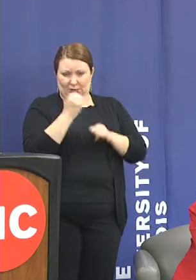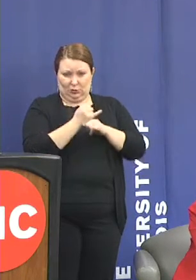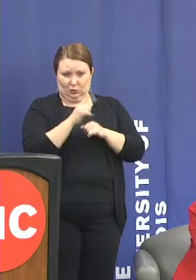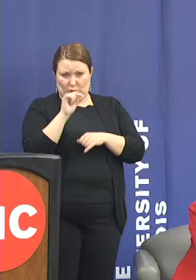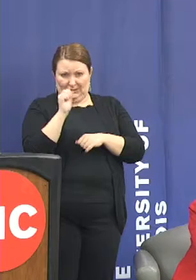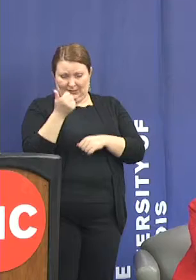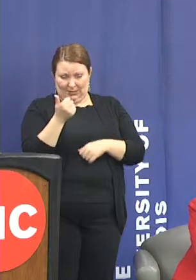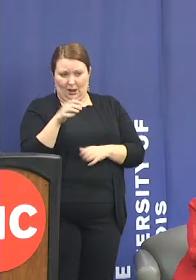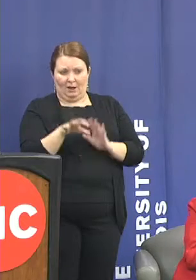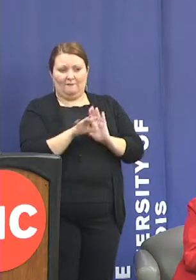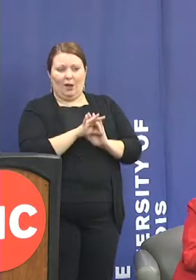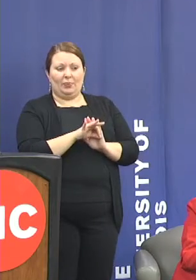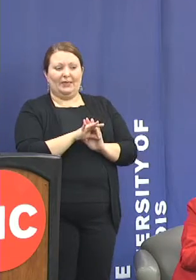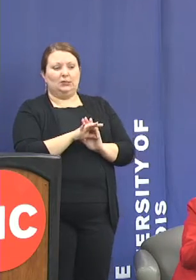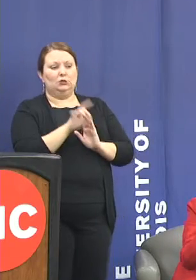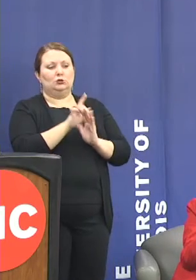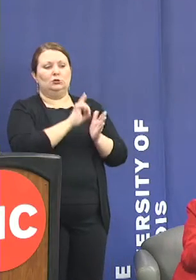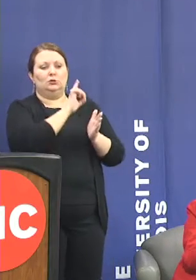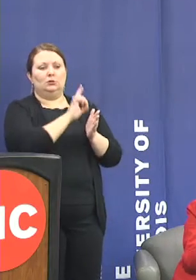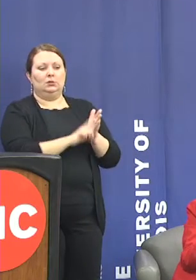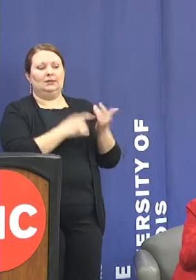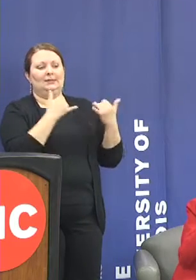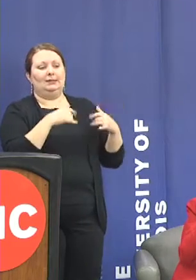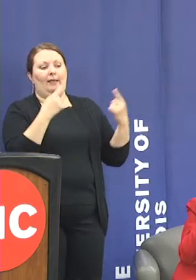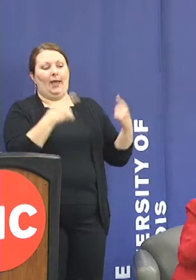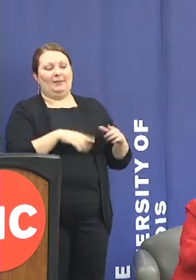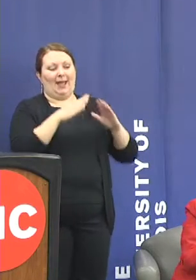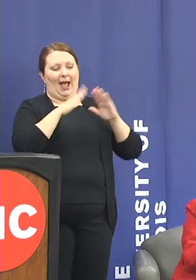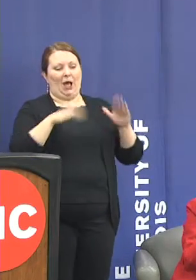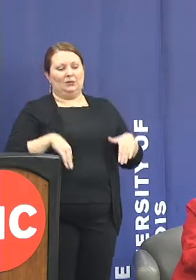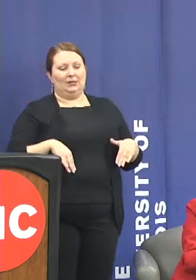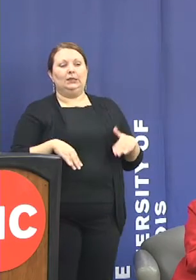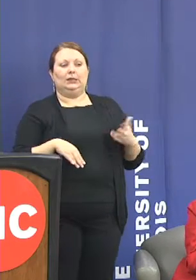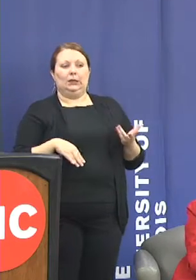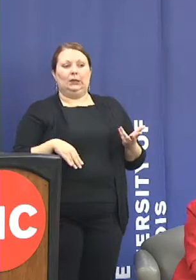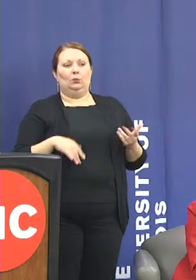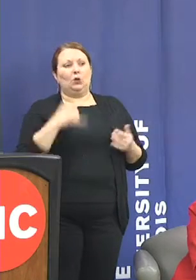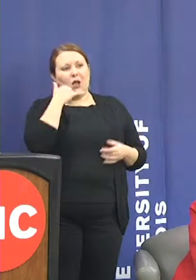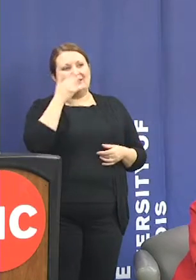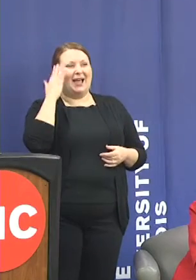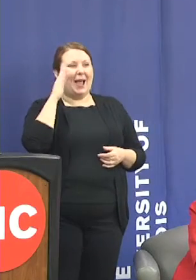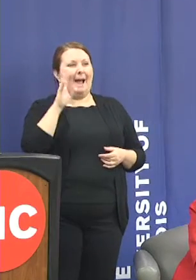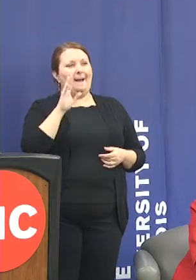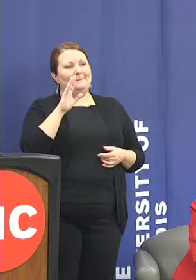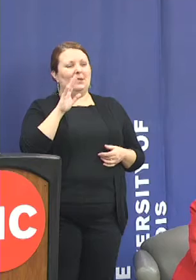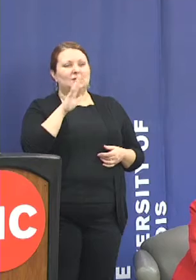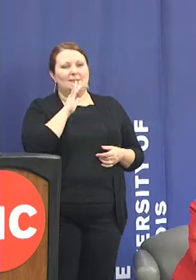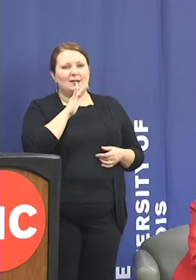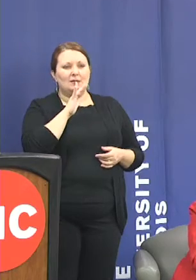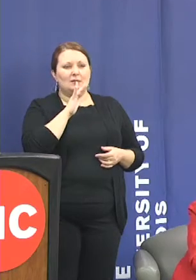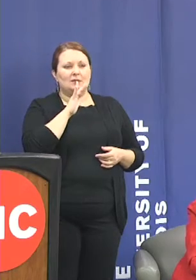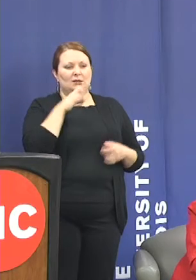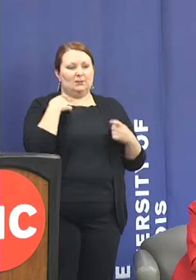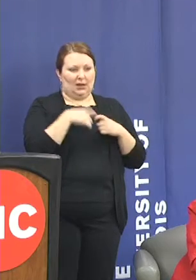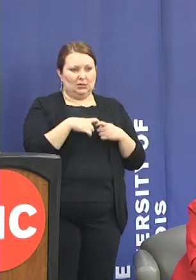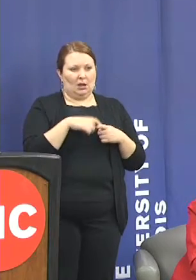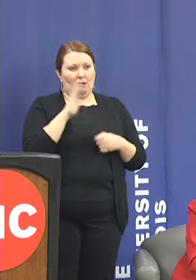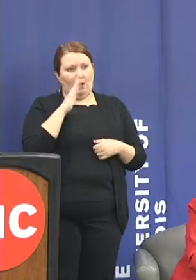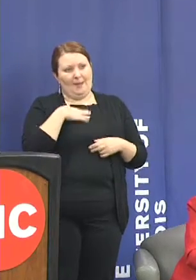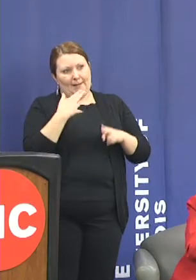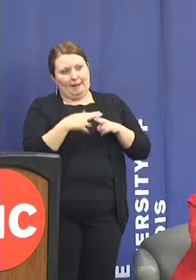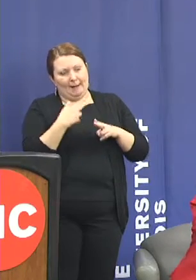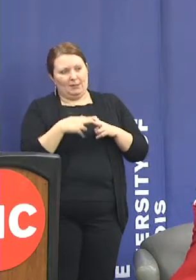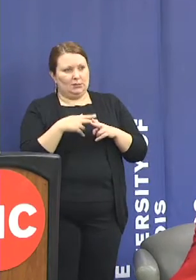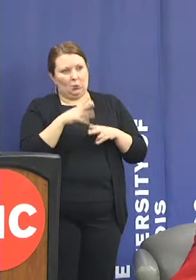2010 found that the discrimination still occurs in housing at stage one, where you call and say, me llamo Juanita Perez or